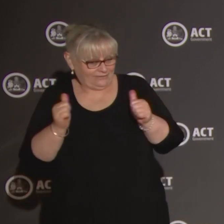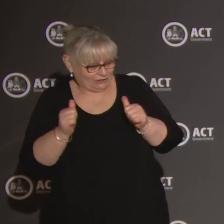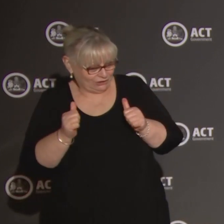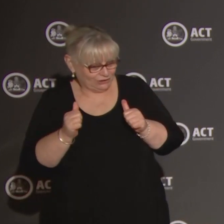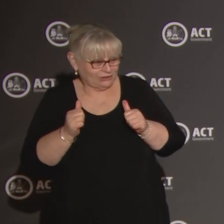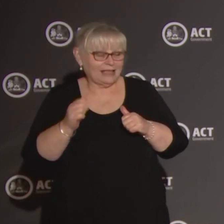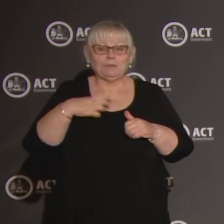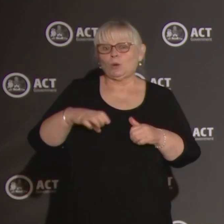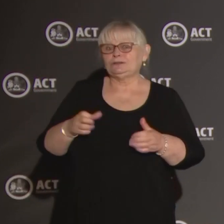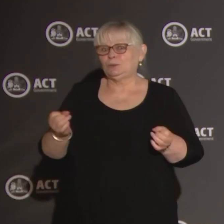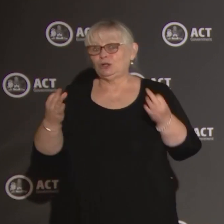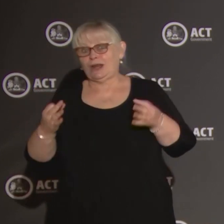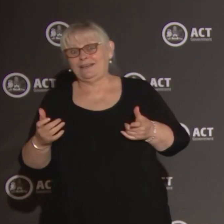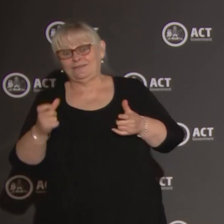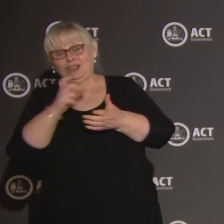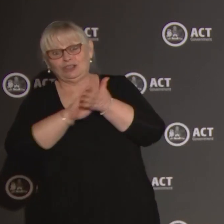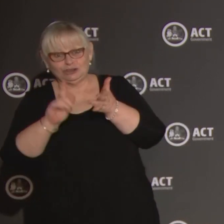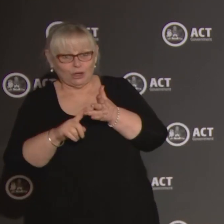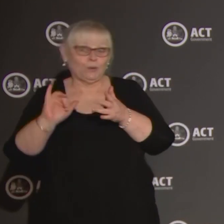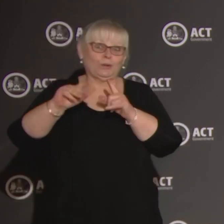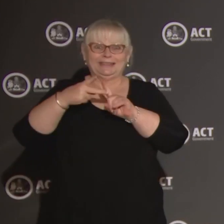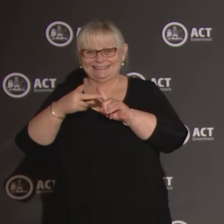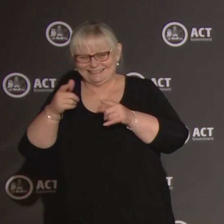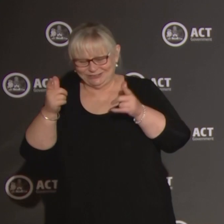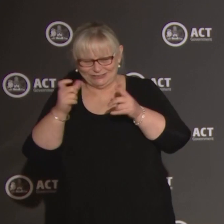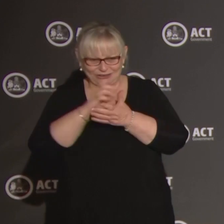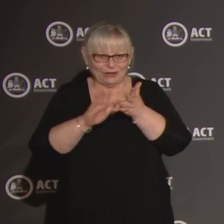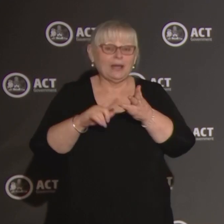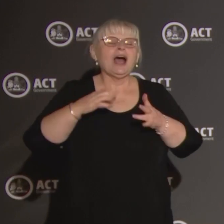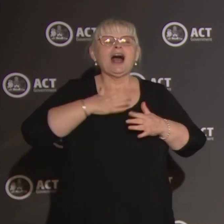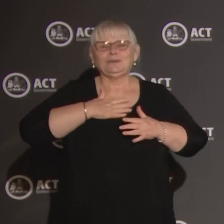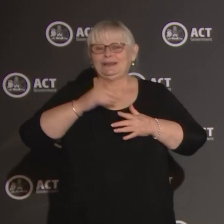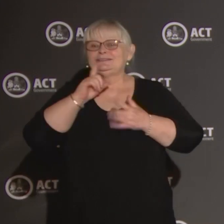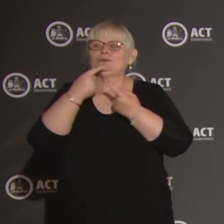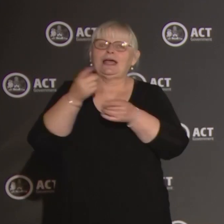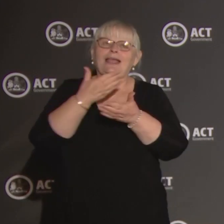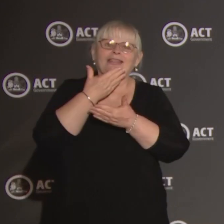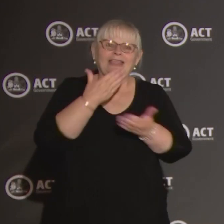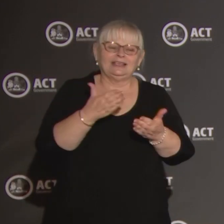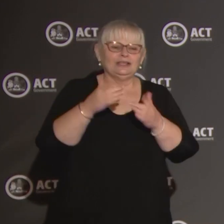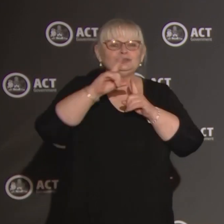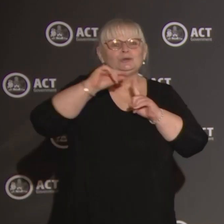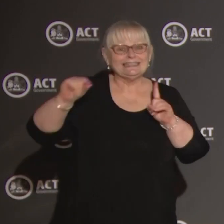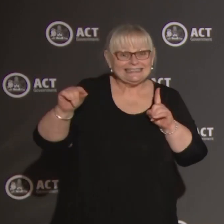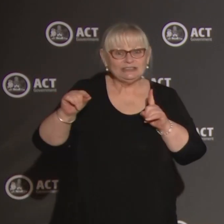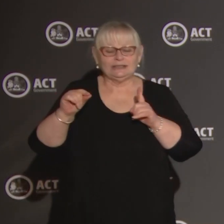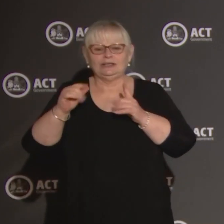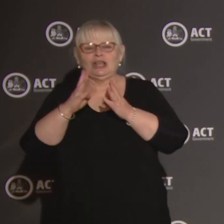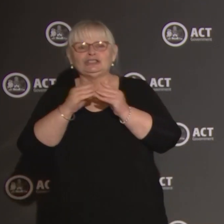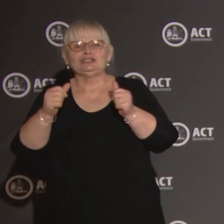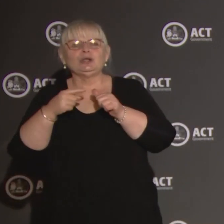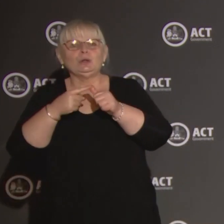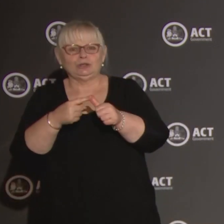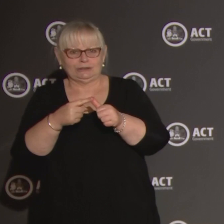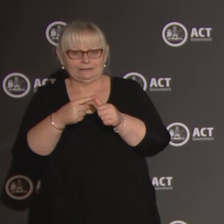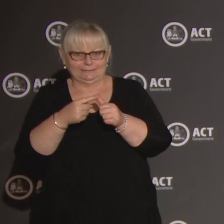in the absence of the Chief Health Officer or her deputy, I'd like to give a shout out to the Digital Solutions Division